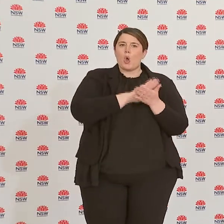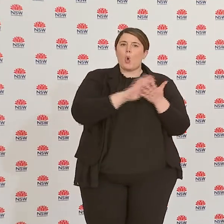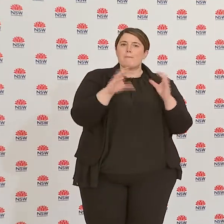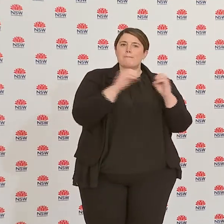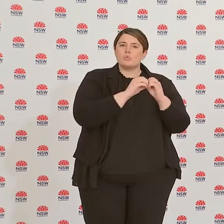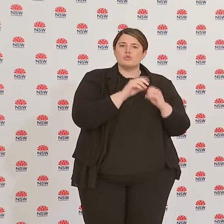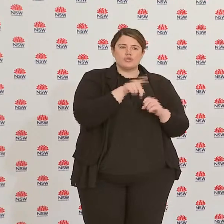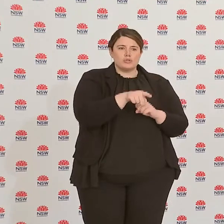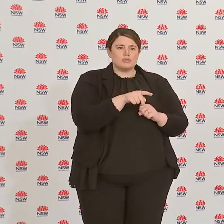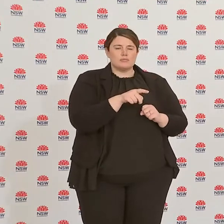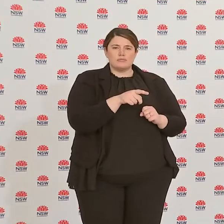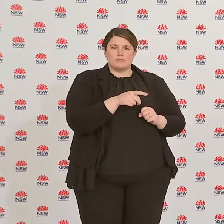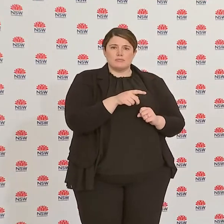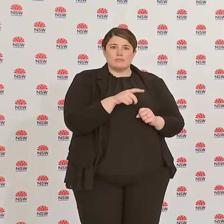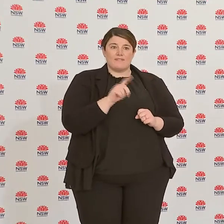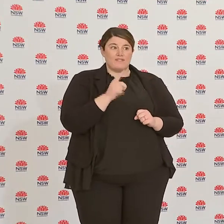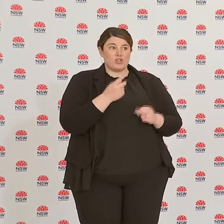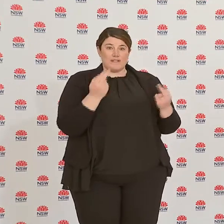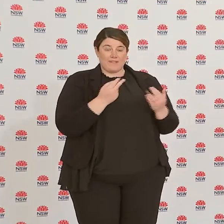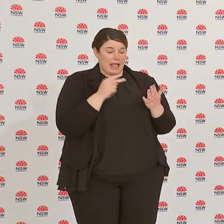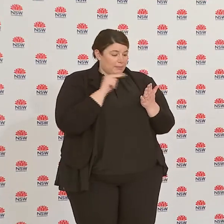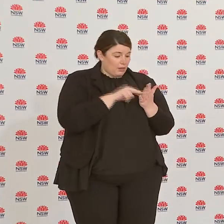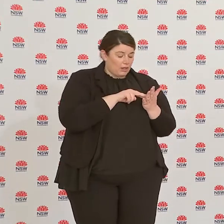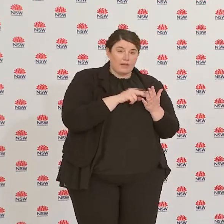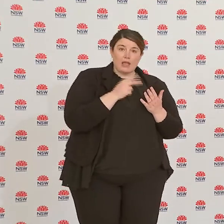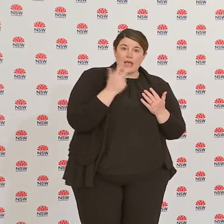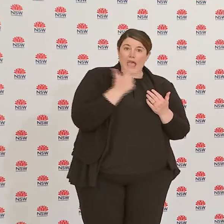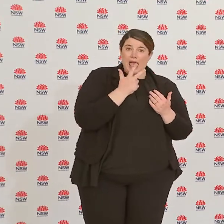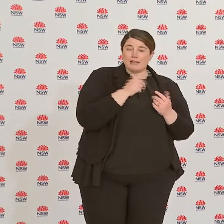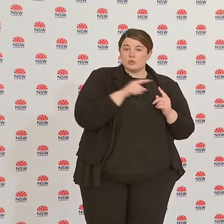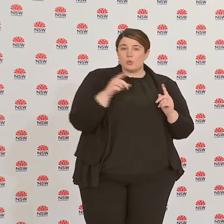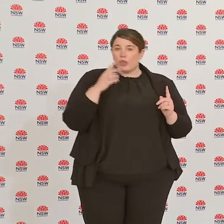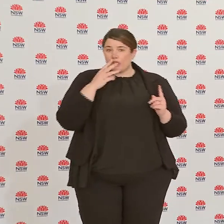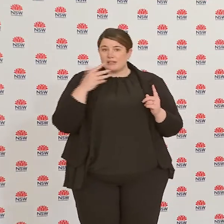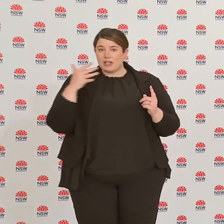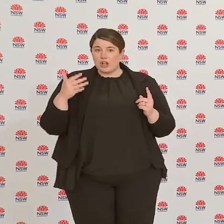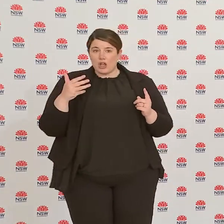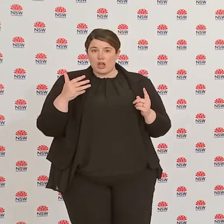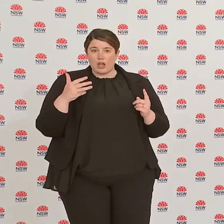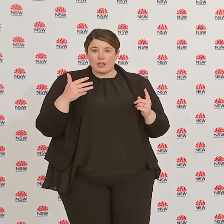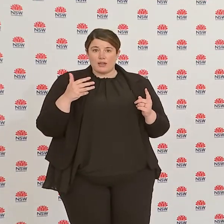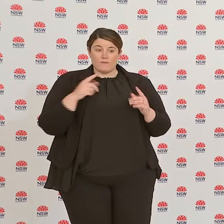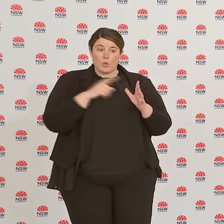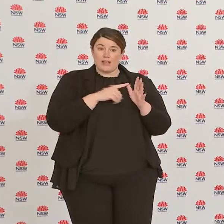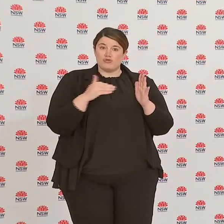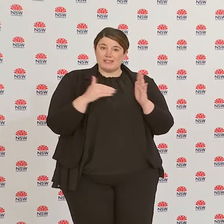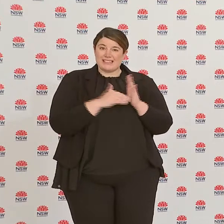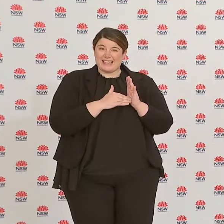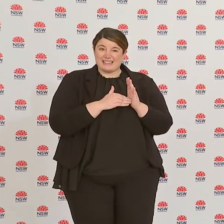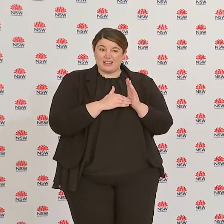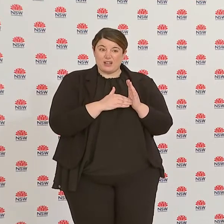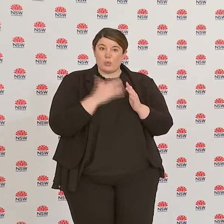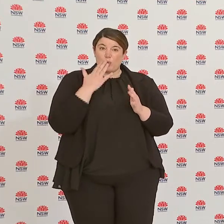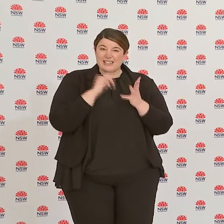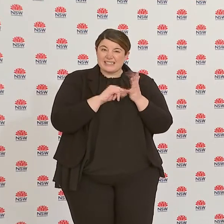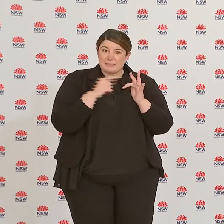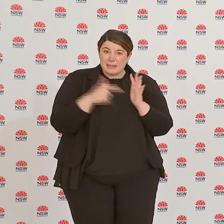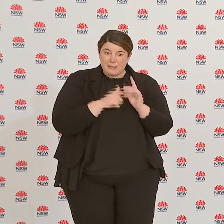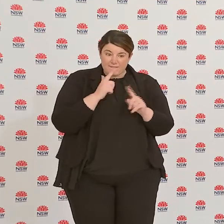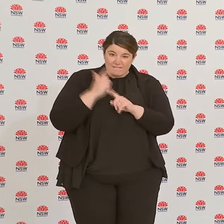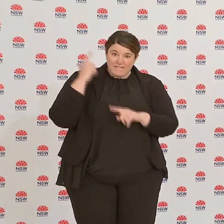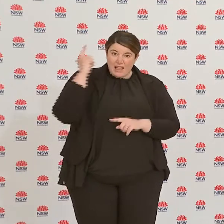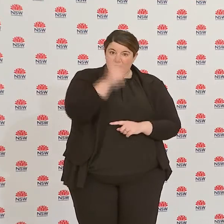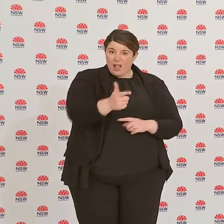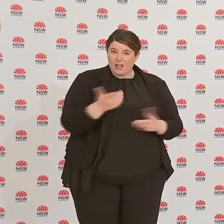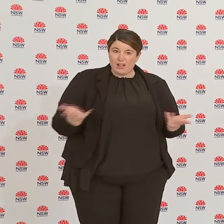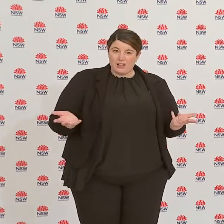I looked at this morning, a first available appointment for an 18 to 39-year-old at the Olympic Park hub for AstraZeneca is in September. Is that